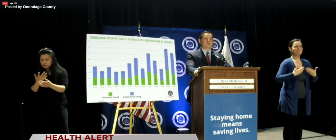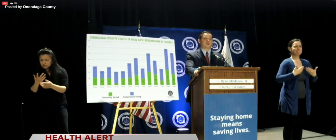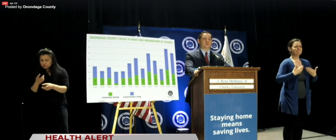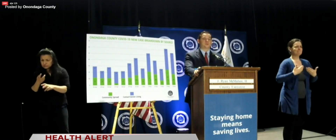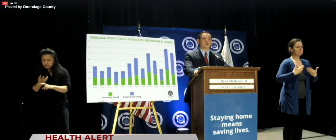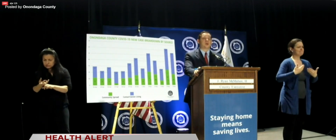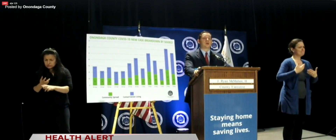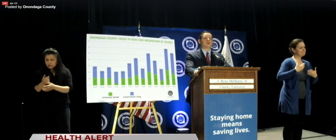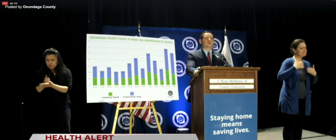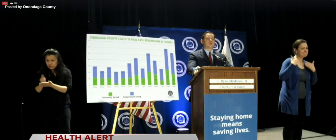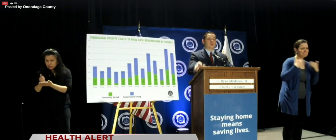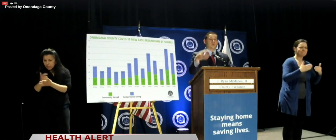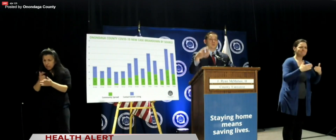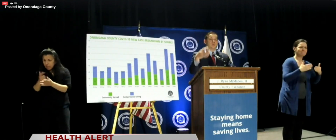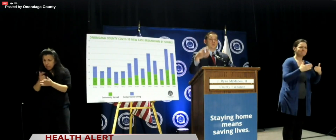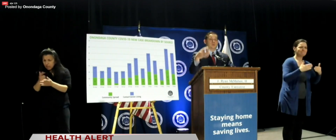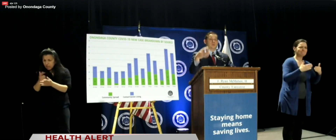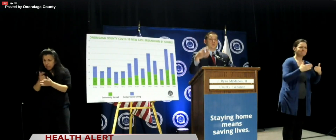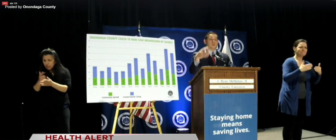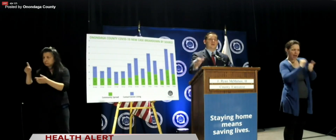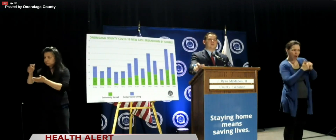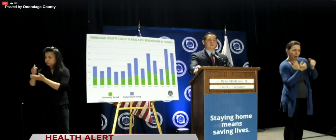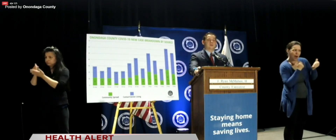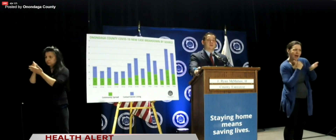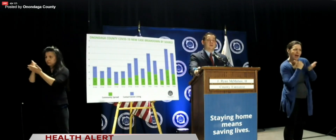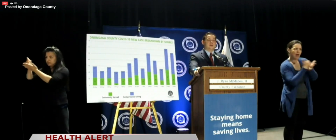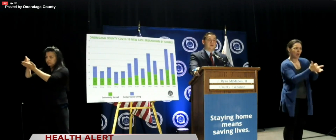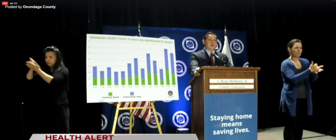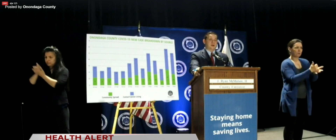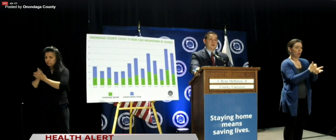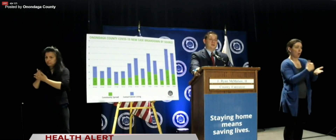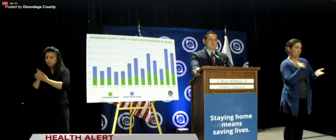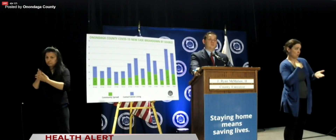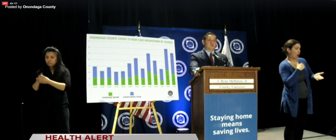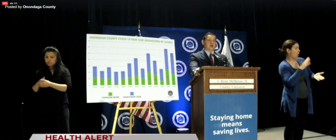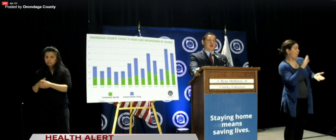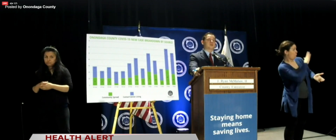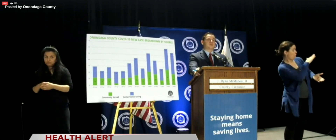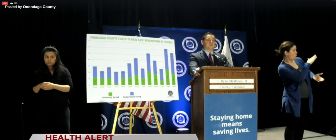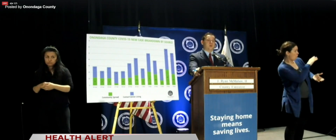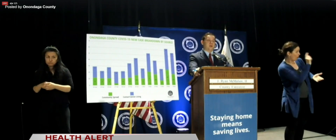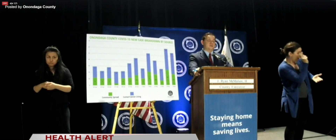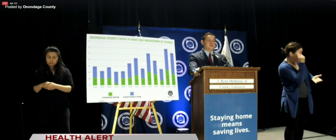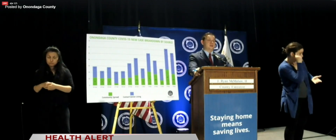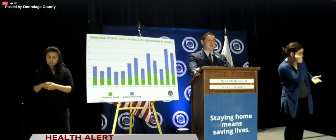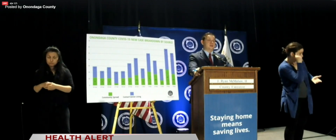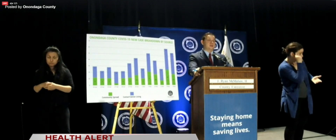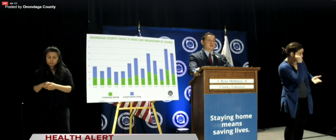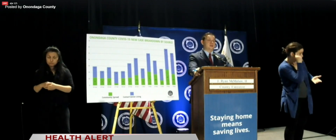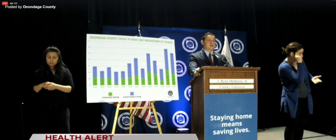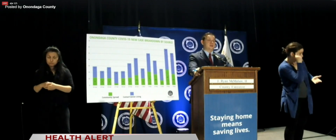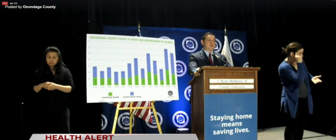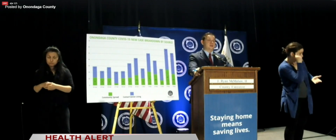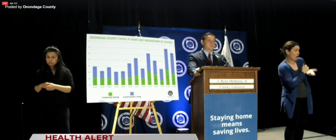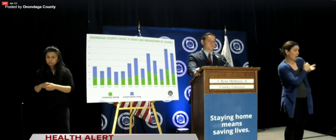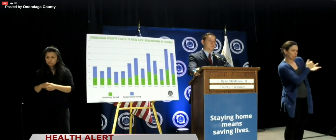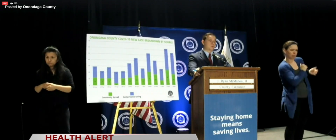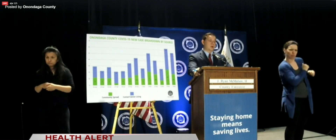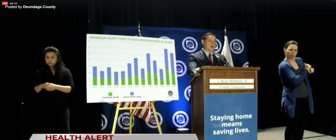homes. Remember, I wanted to start this proactive testing a long time ago.